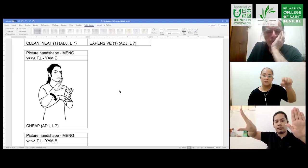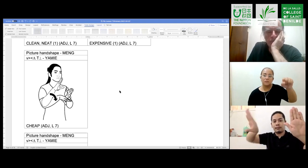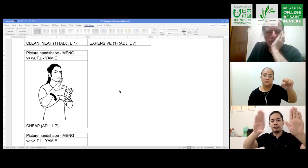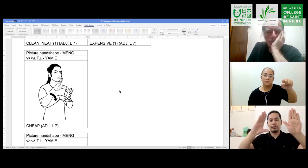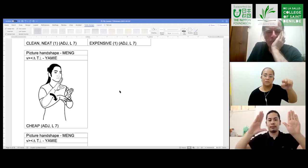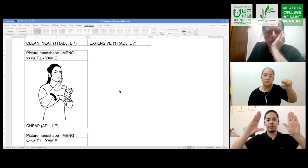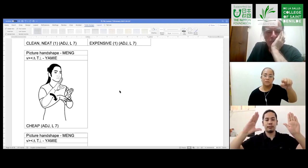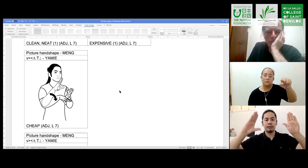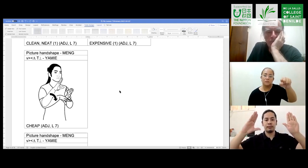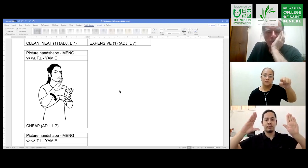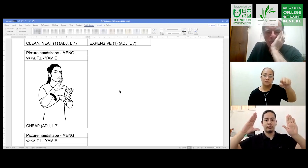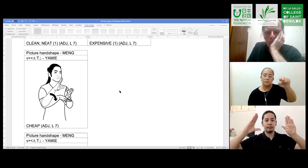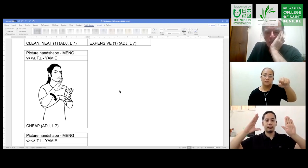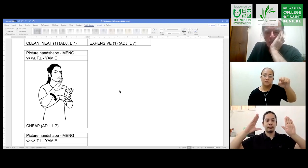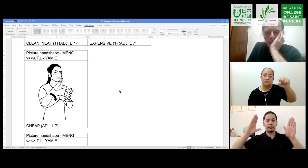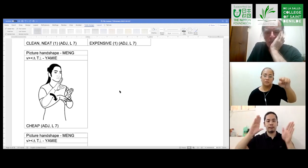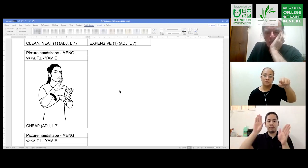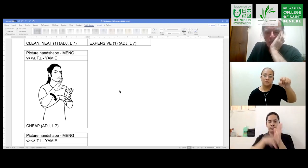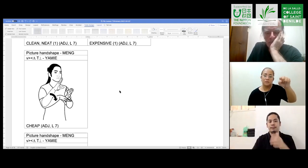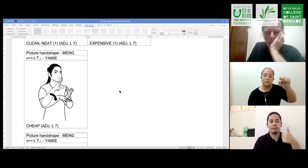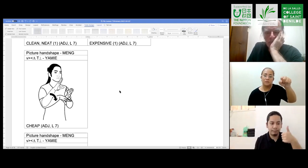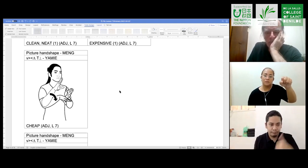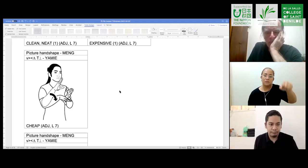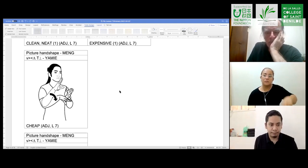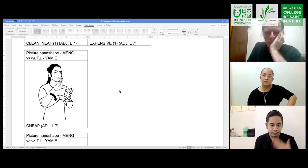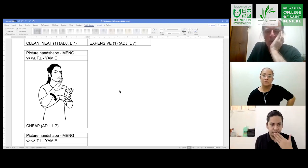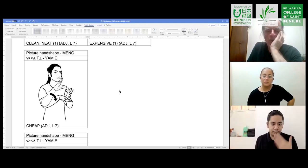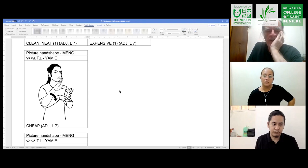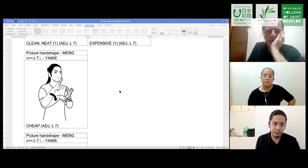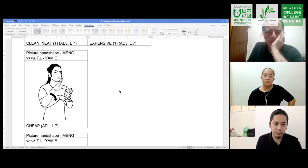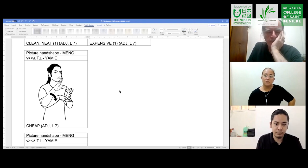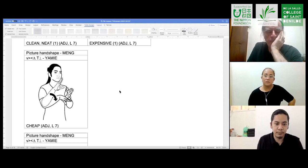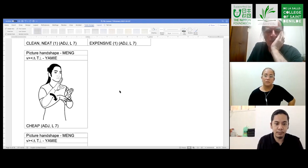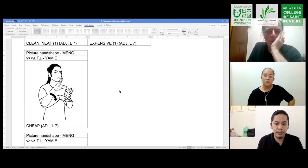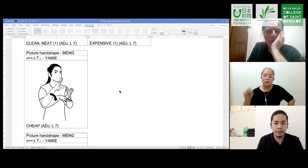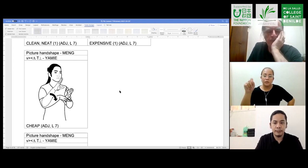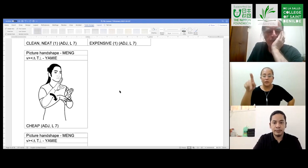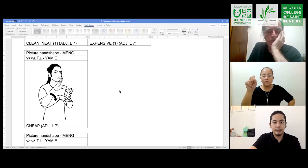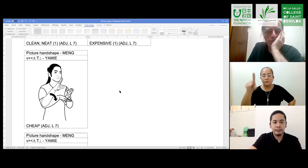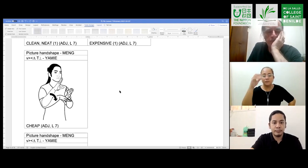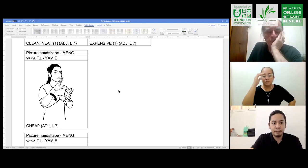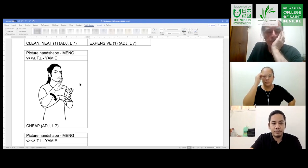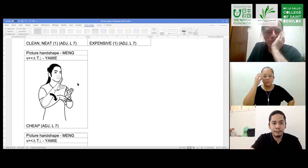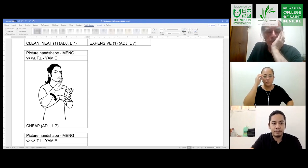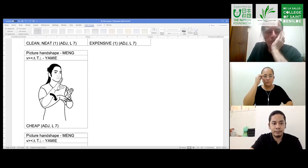other non-dominant hand is like this, the thumb out. So they're two different Okay, hand shapes. Yeah. good.